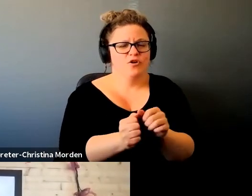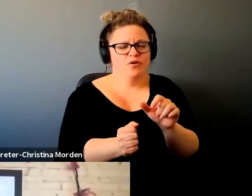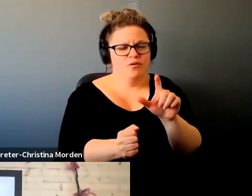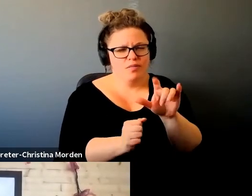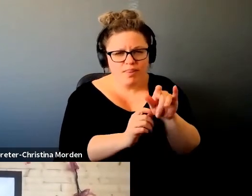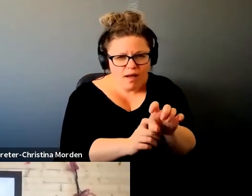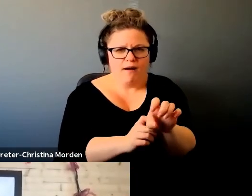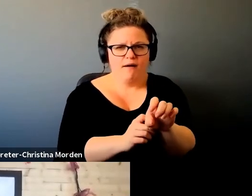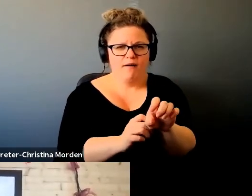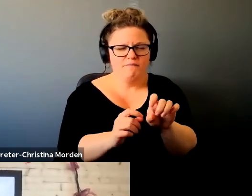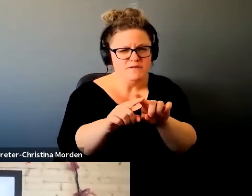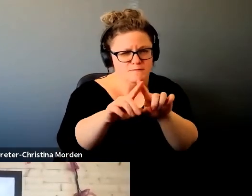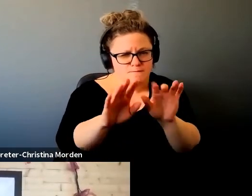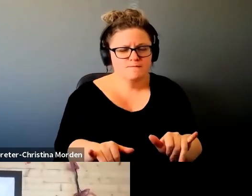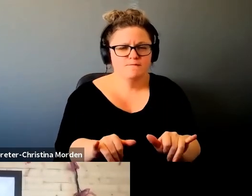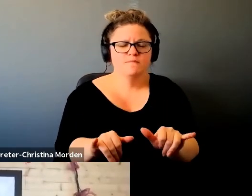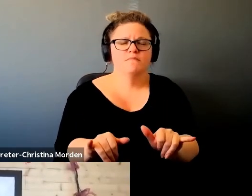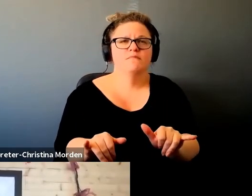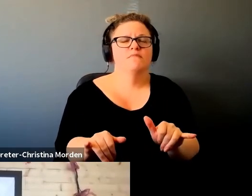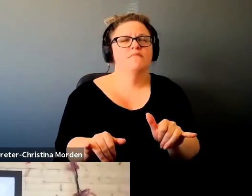together that